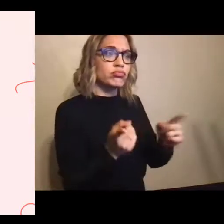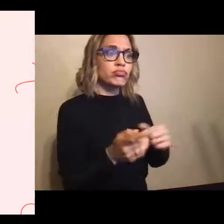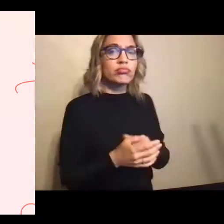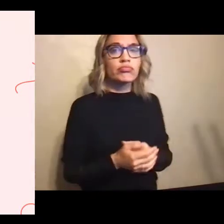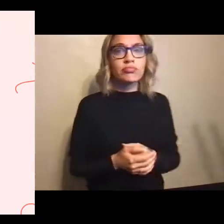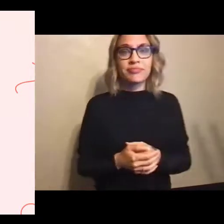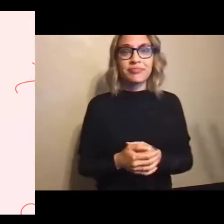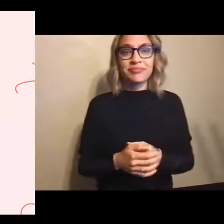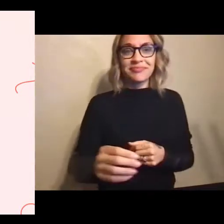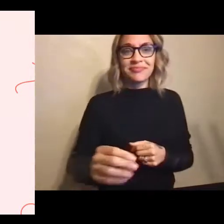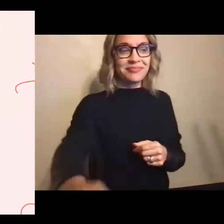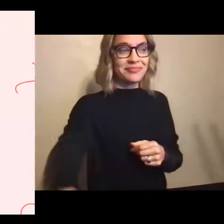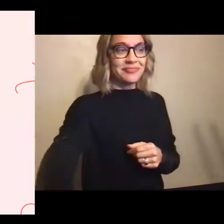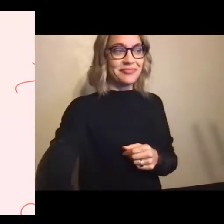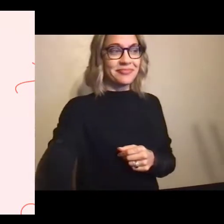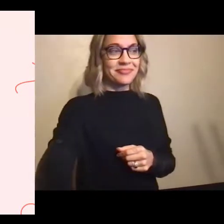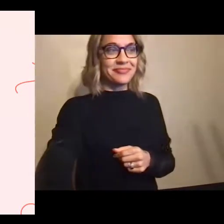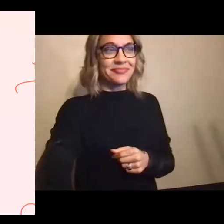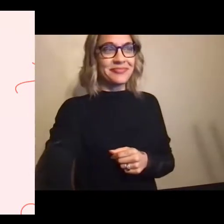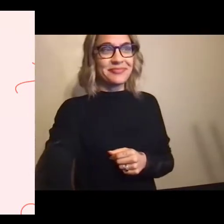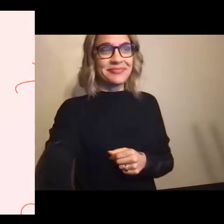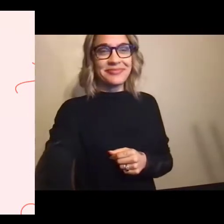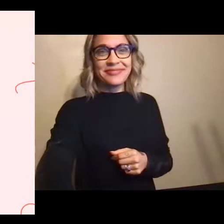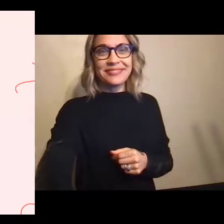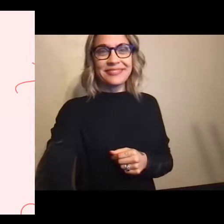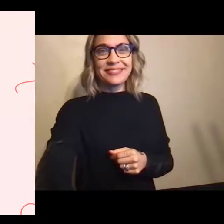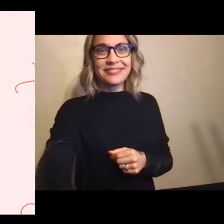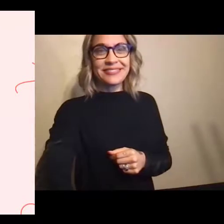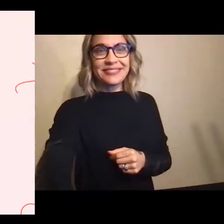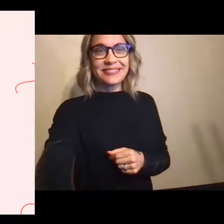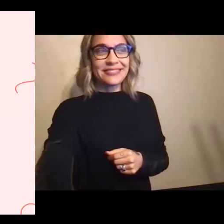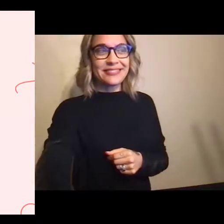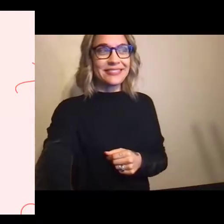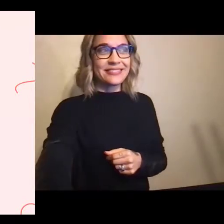yourself as and in the future?